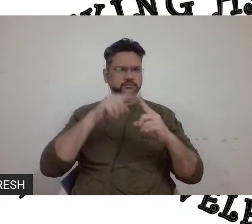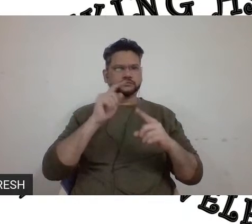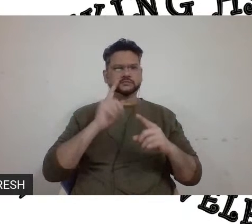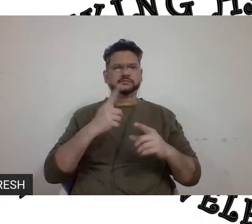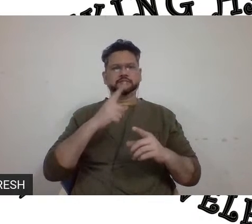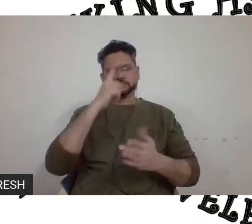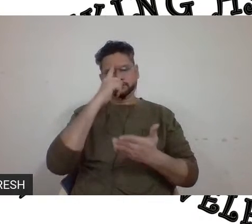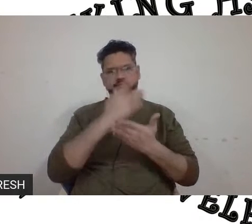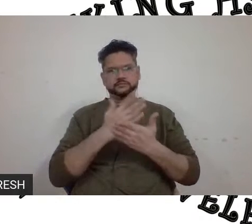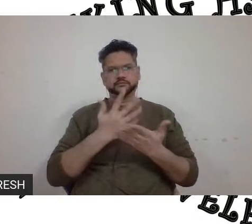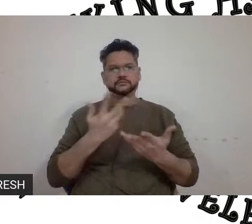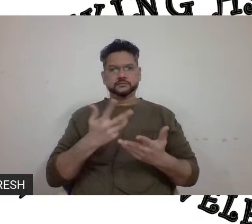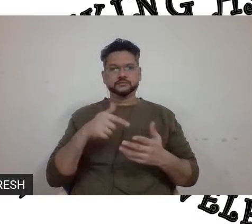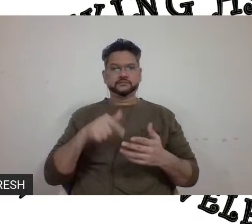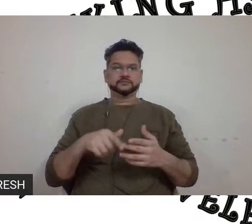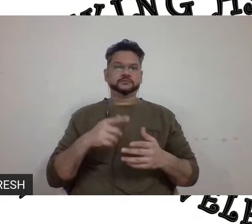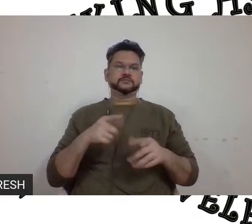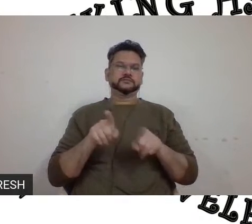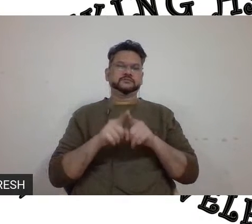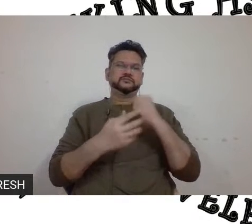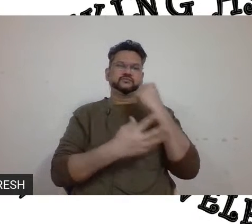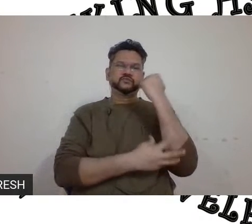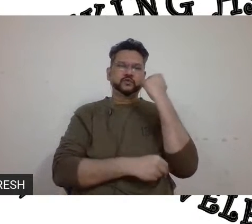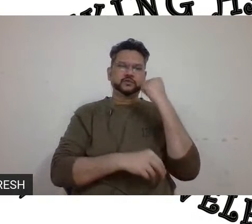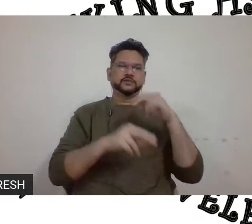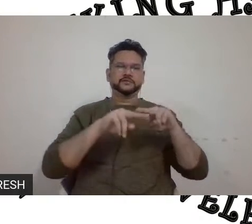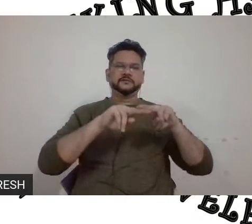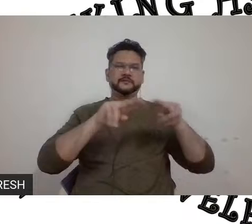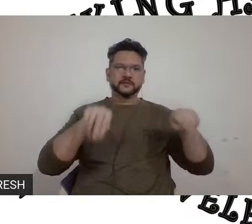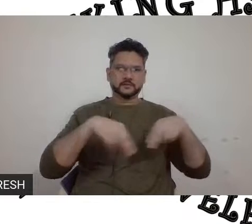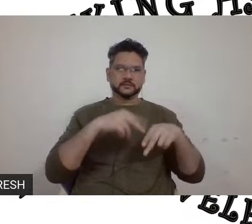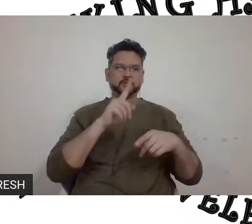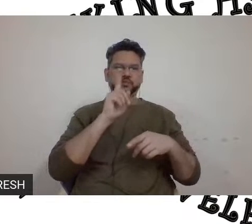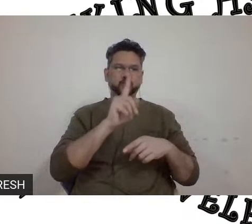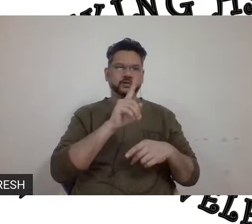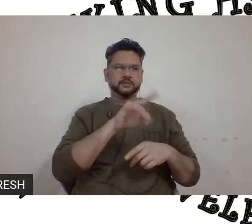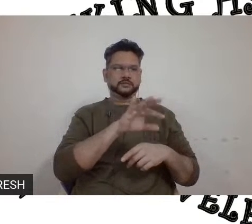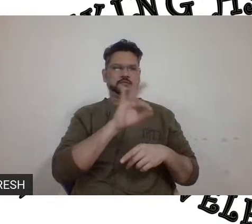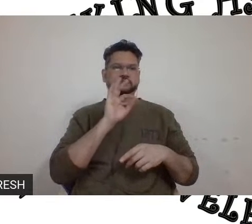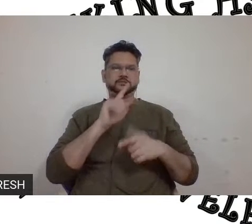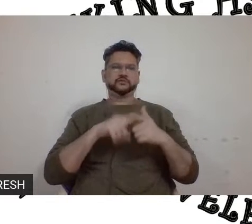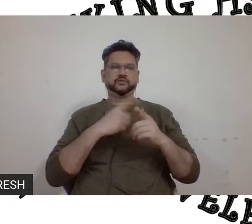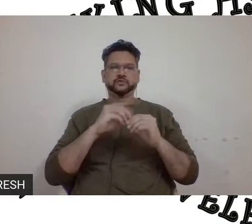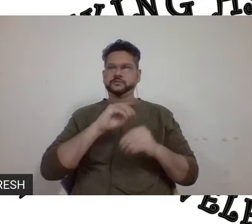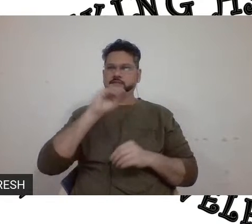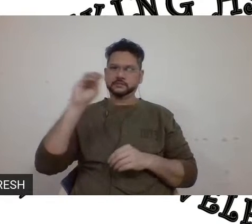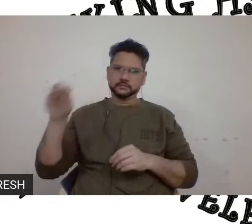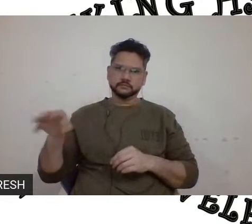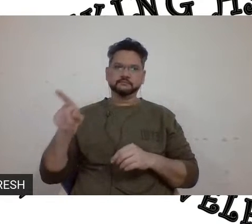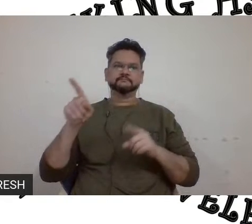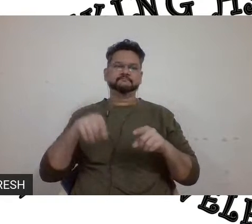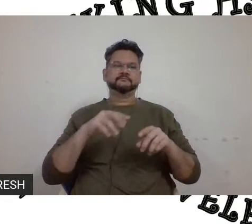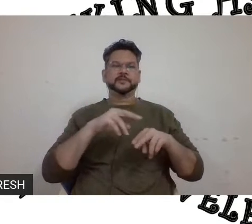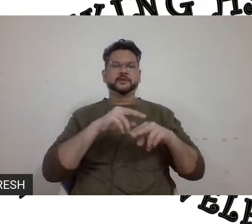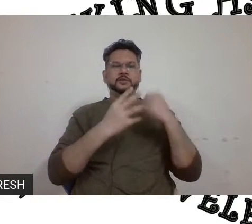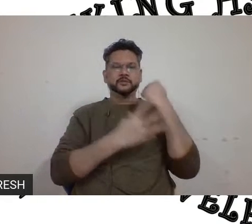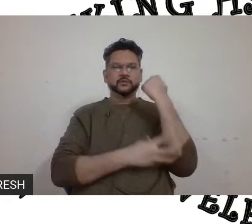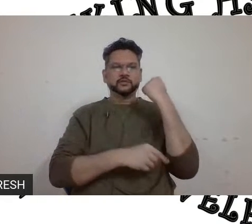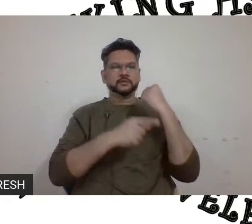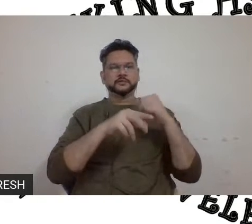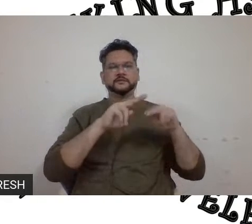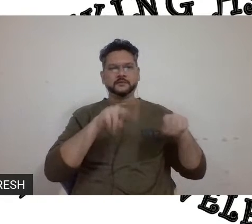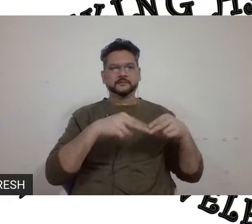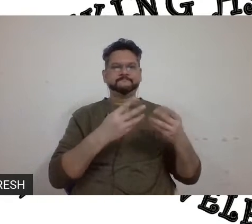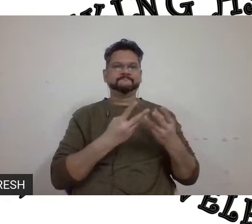with disability in a poor family will take an entire family out of the poverty. We have multiple programs